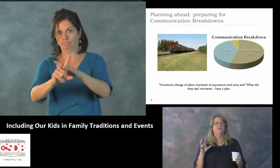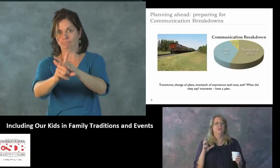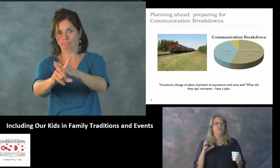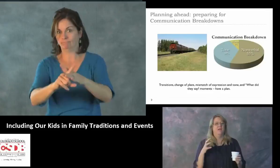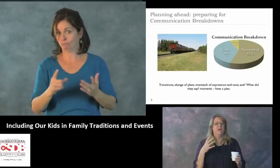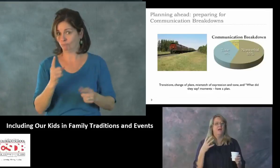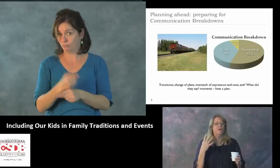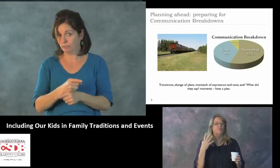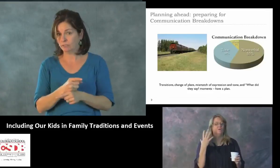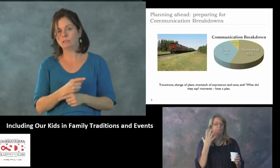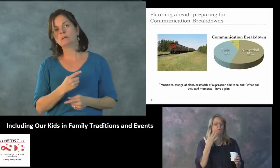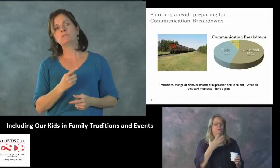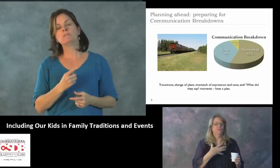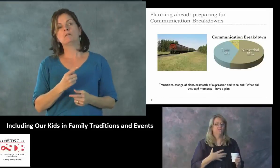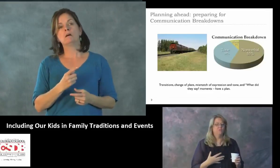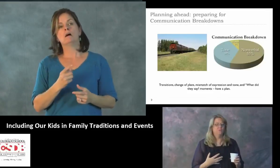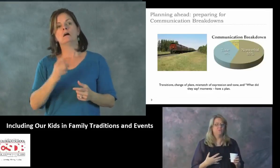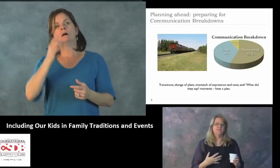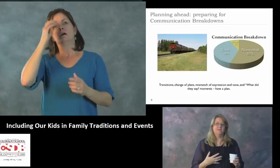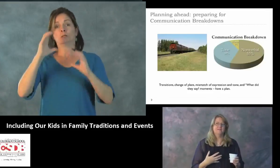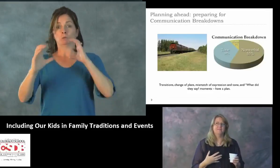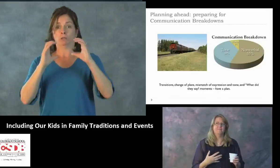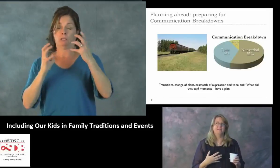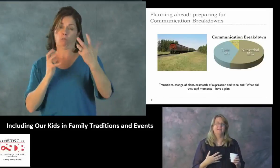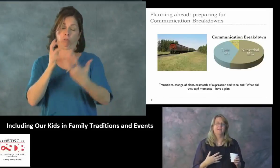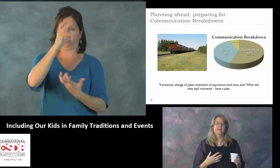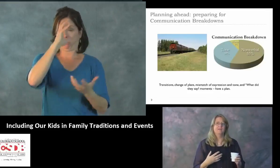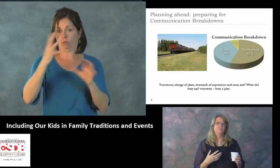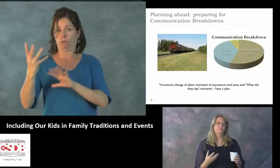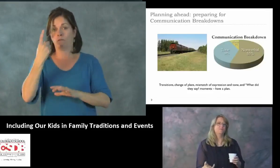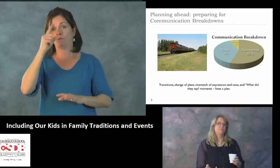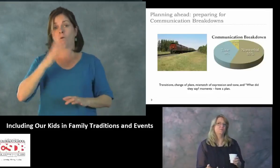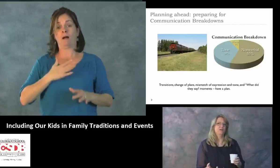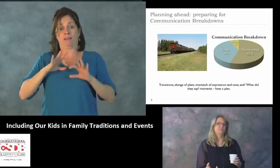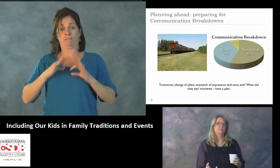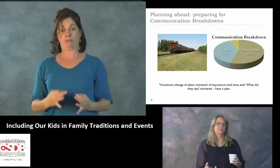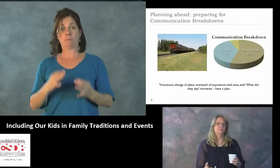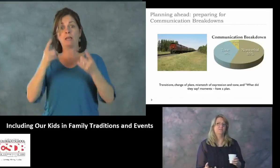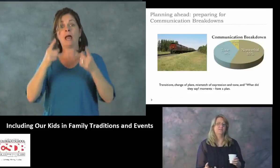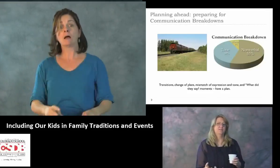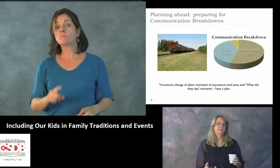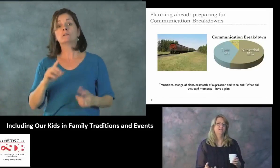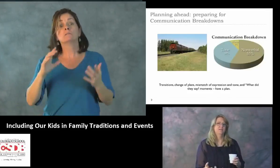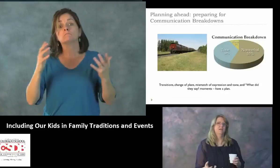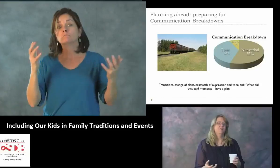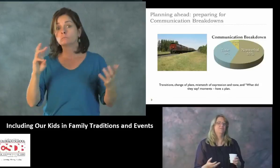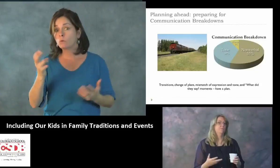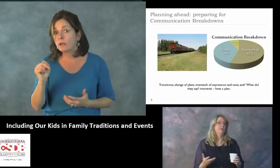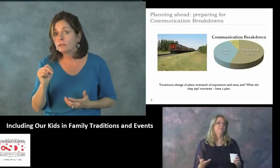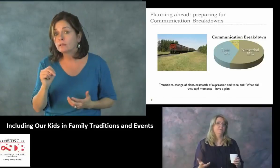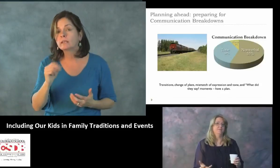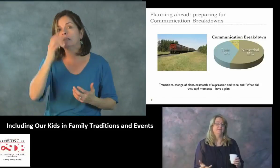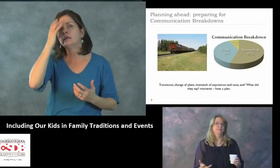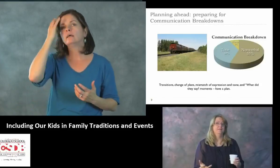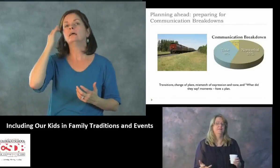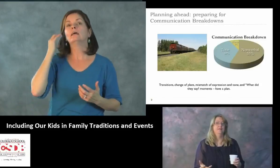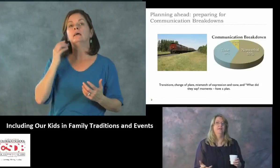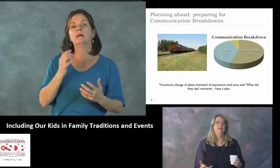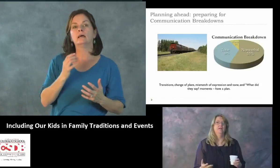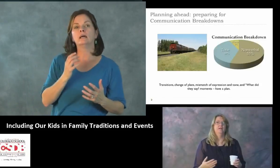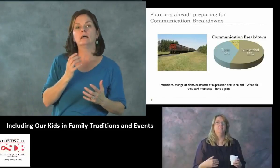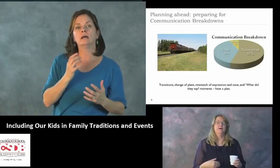between how we look when we're saying something and the words that we're actually using. For whatever